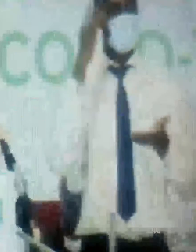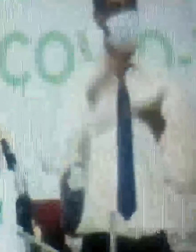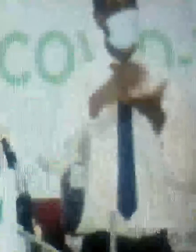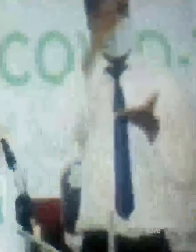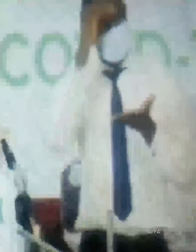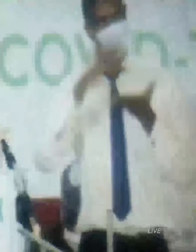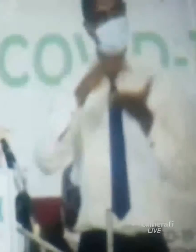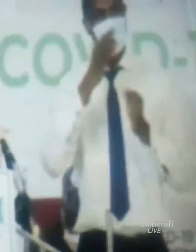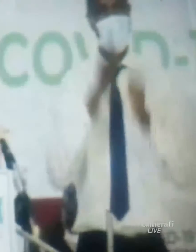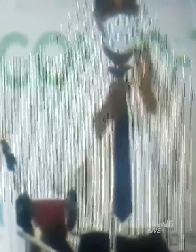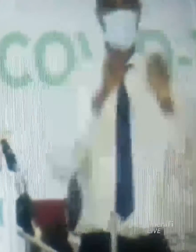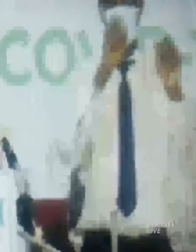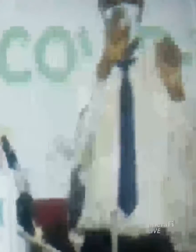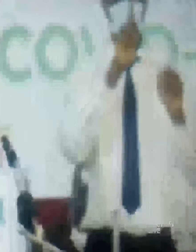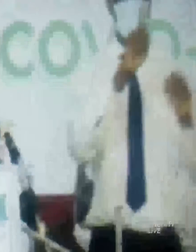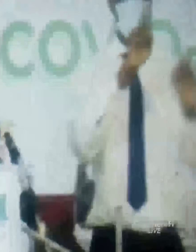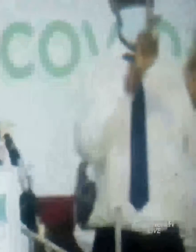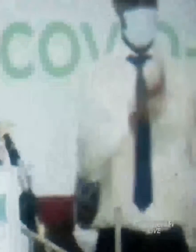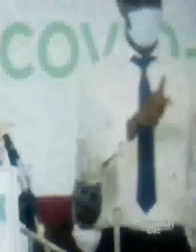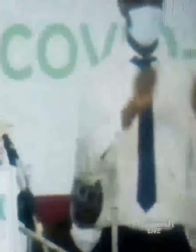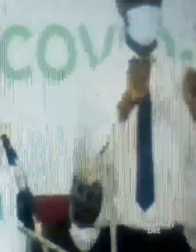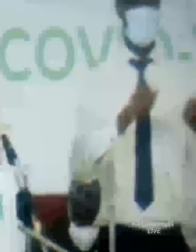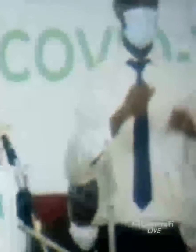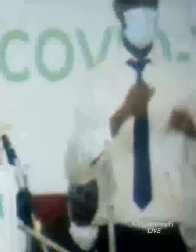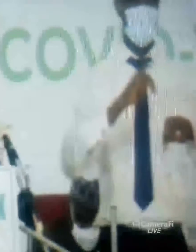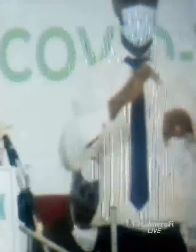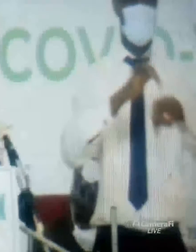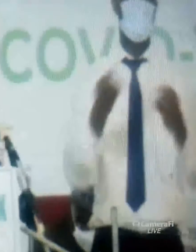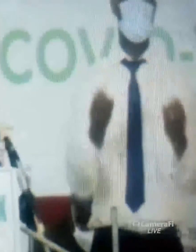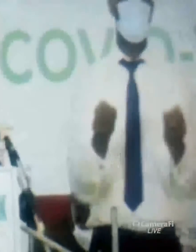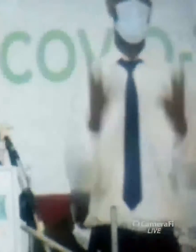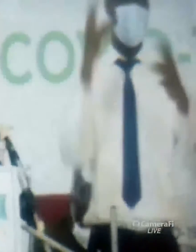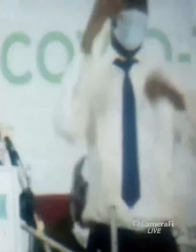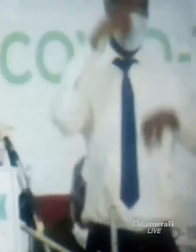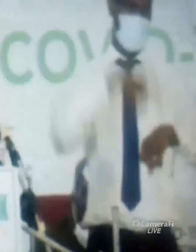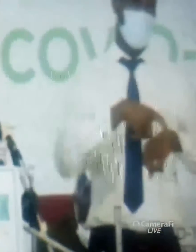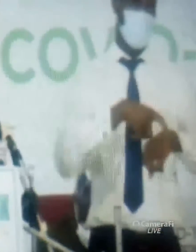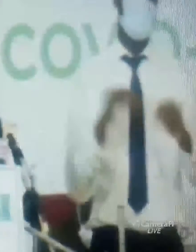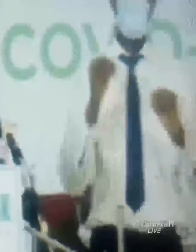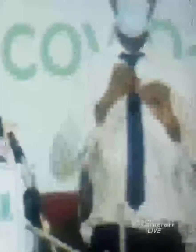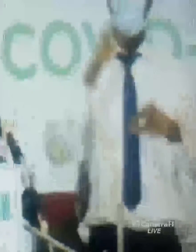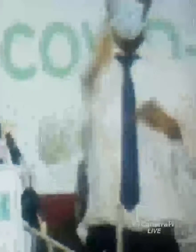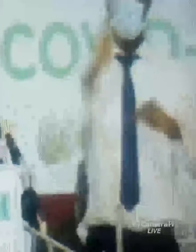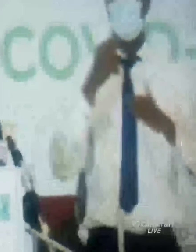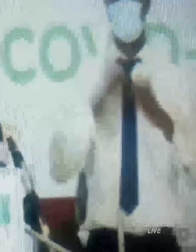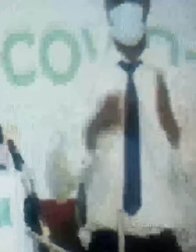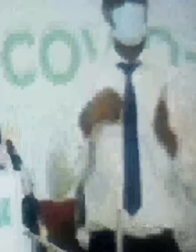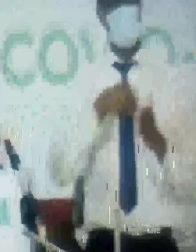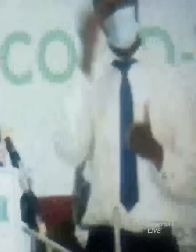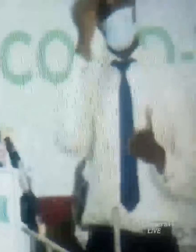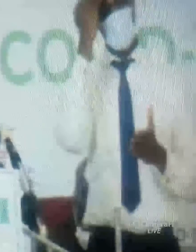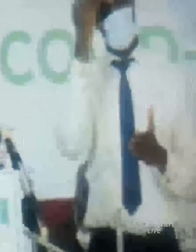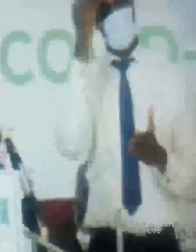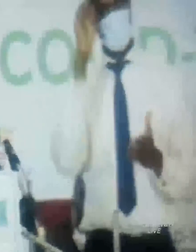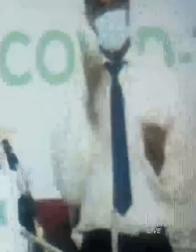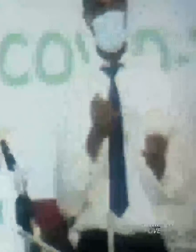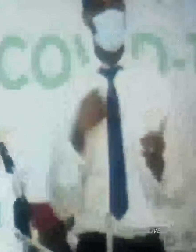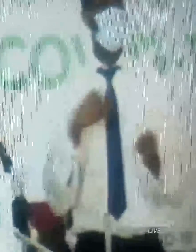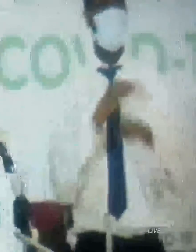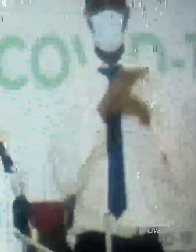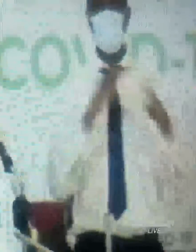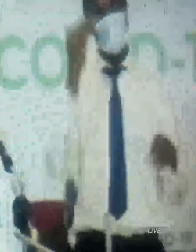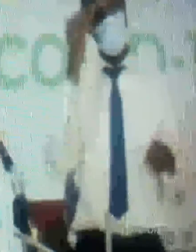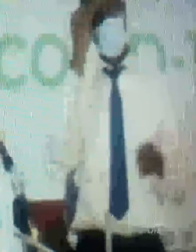multiple infections or just a couple of times, which is what has been documented. We can't know for sure if you can